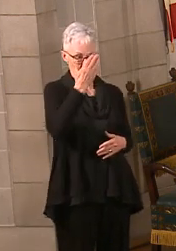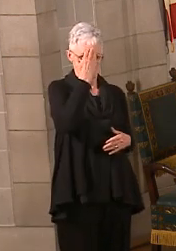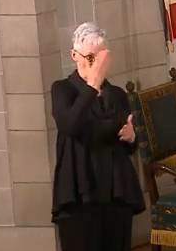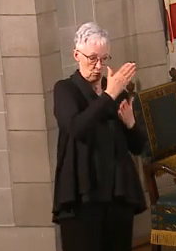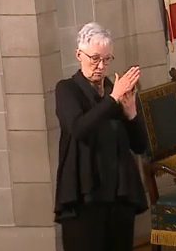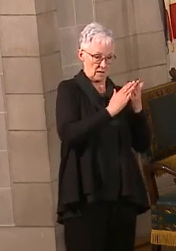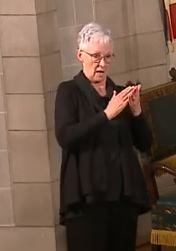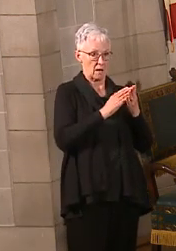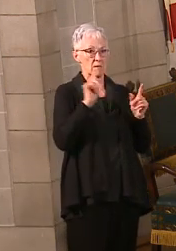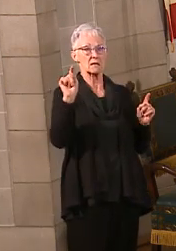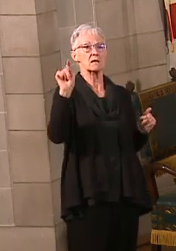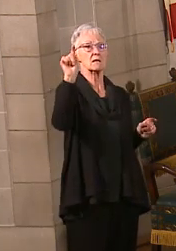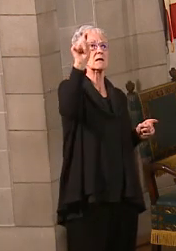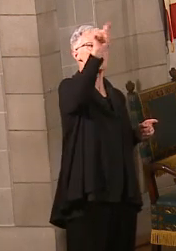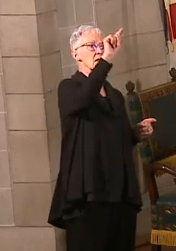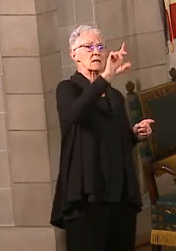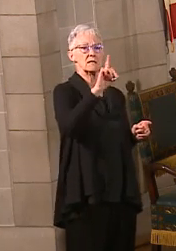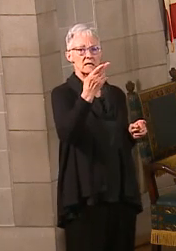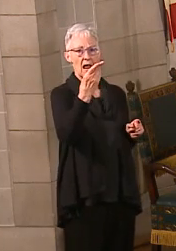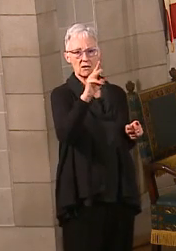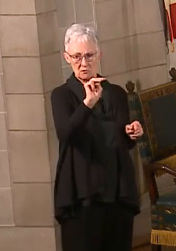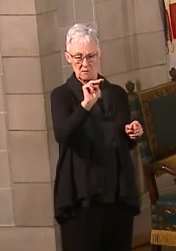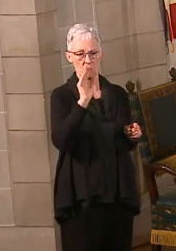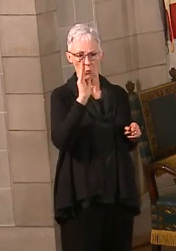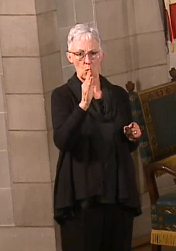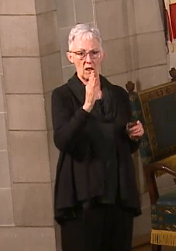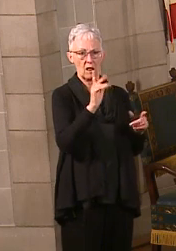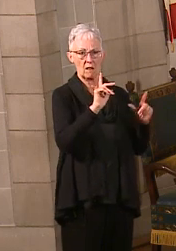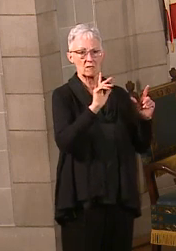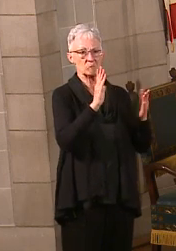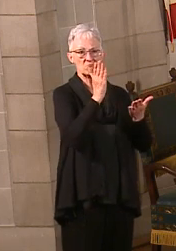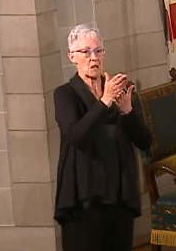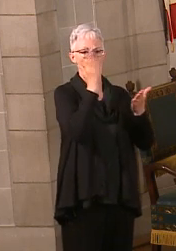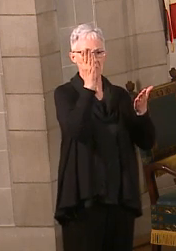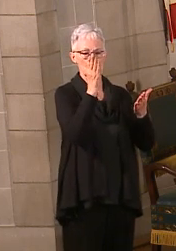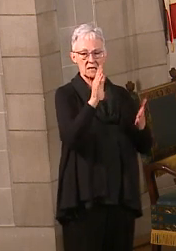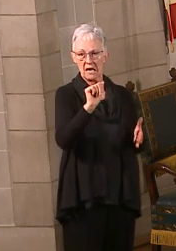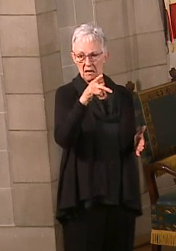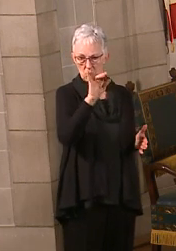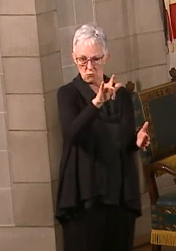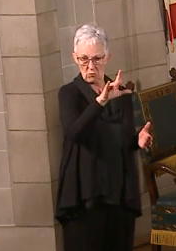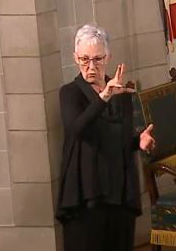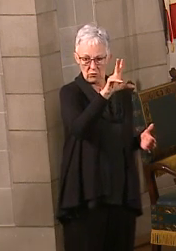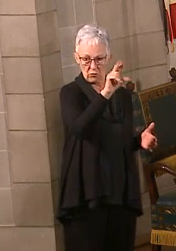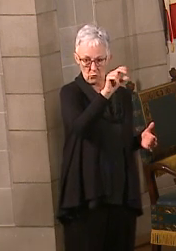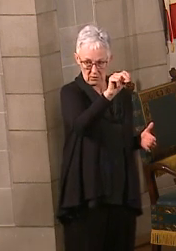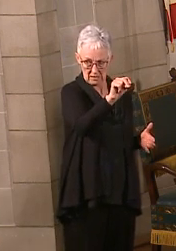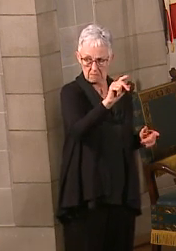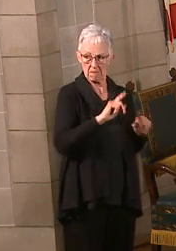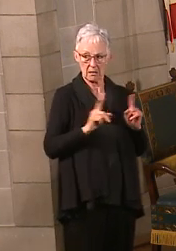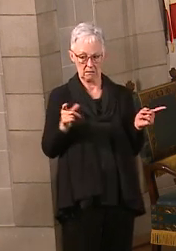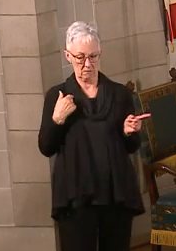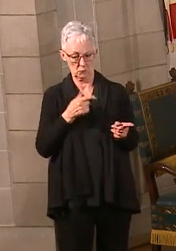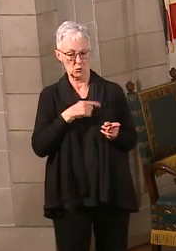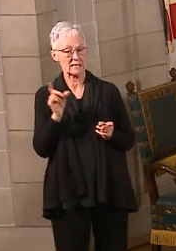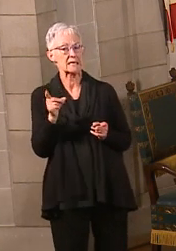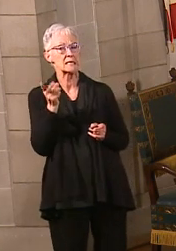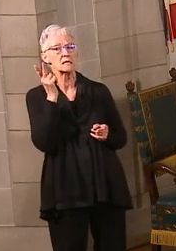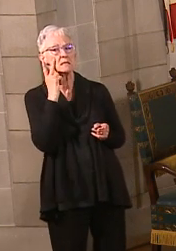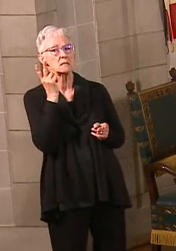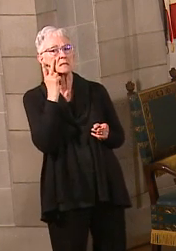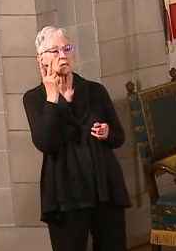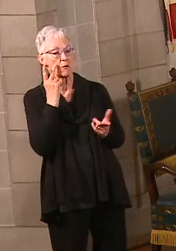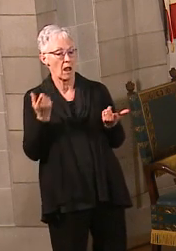And, we will use every tool in our toolbox to be able to address the issues we have with regard to making sure we slow the spread of virus here in our